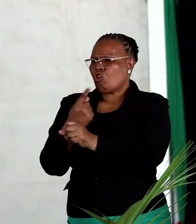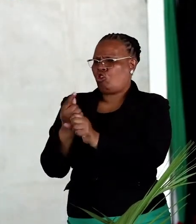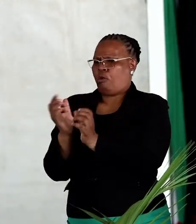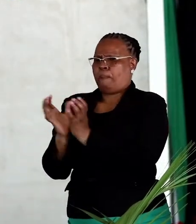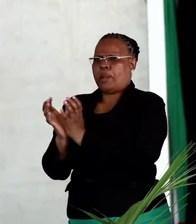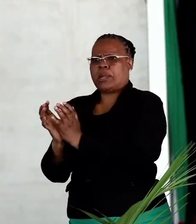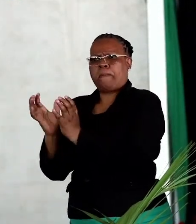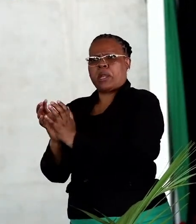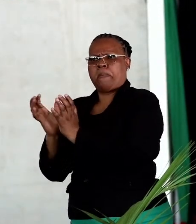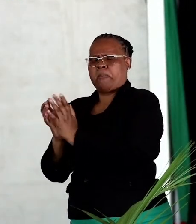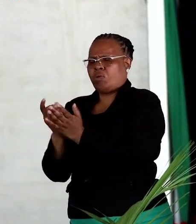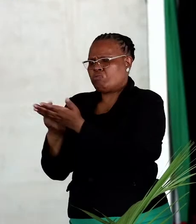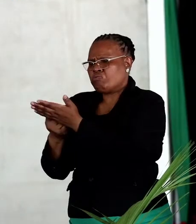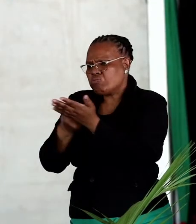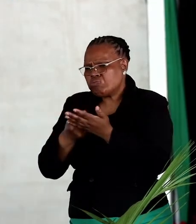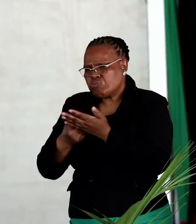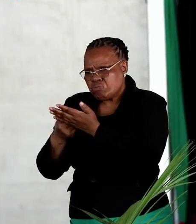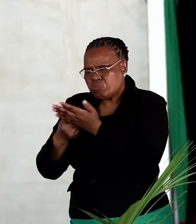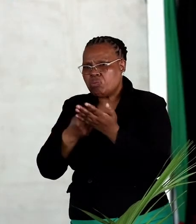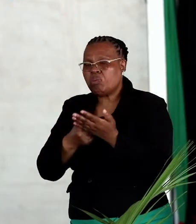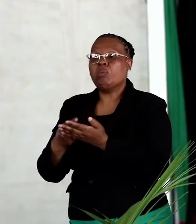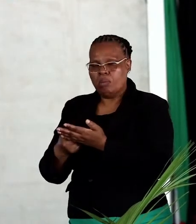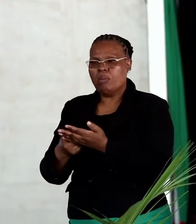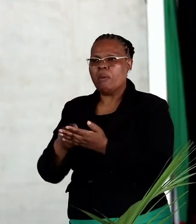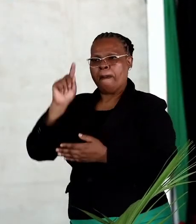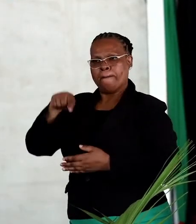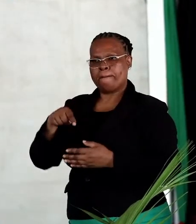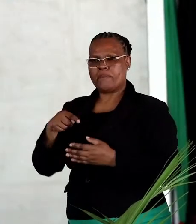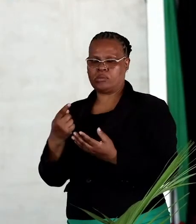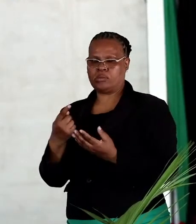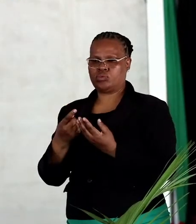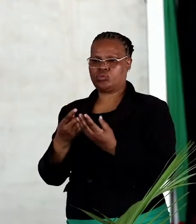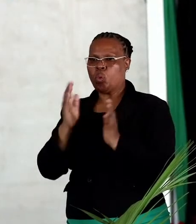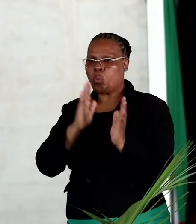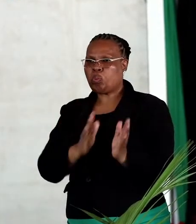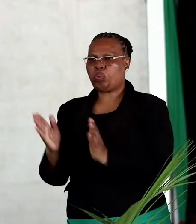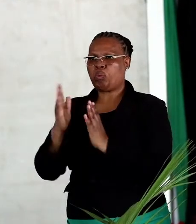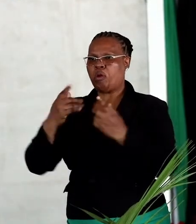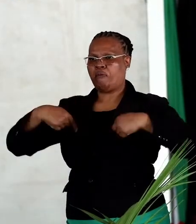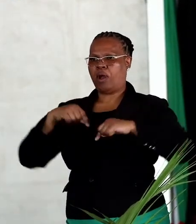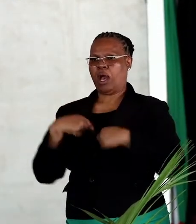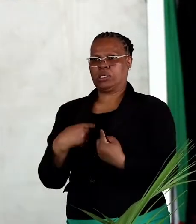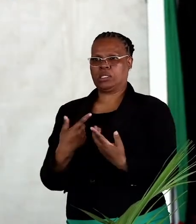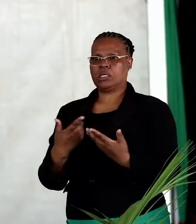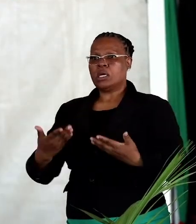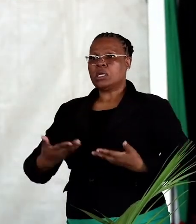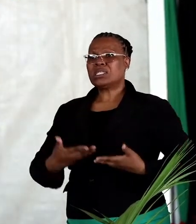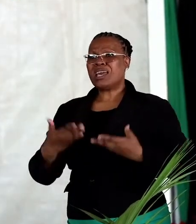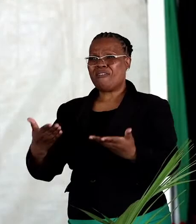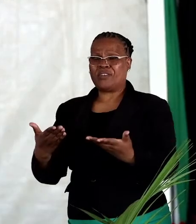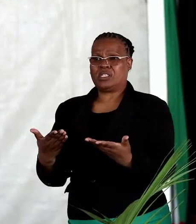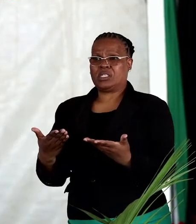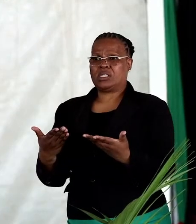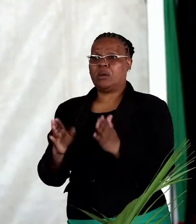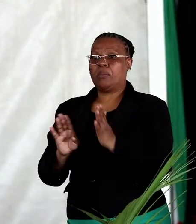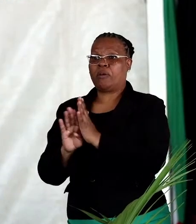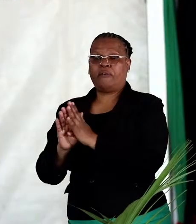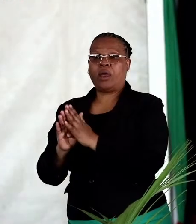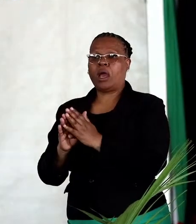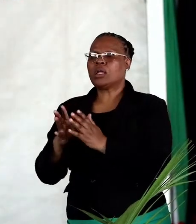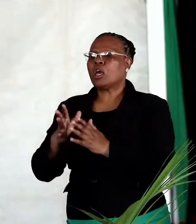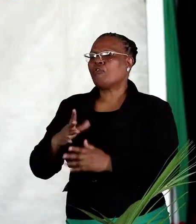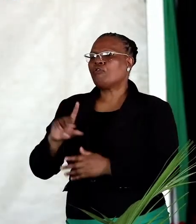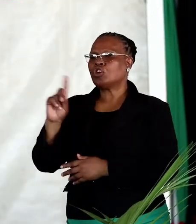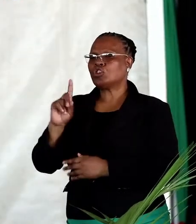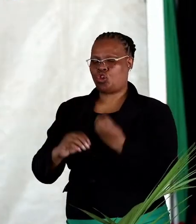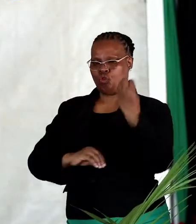bantu bethu nezi challenges sinazo, I service provider yafunwa I office, but the service provider failed to do what it